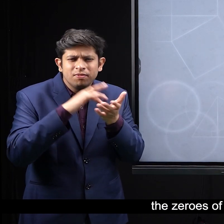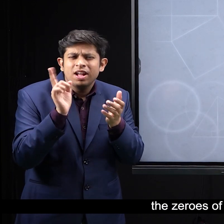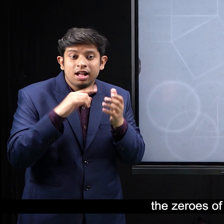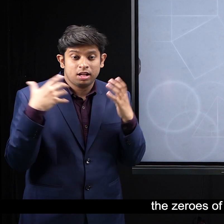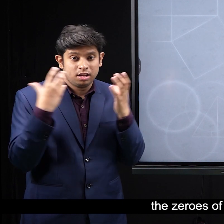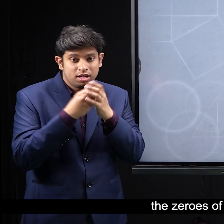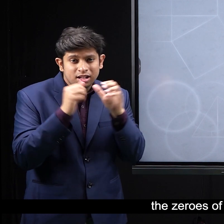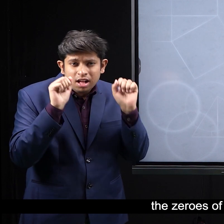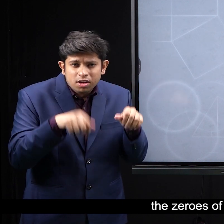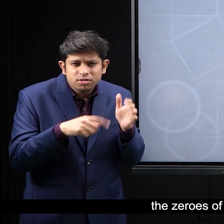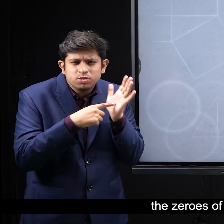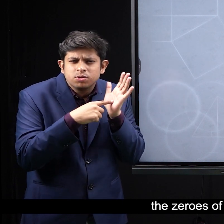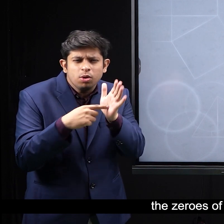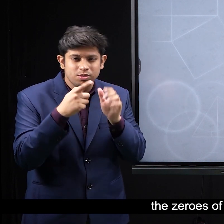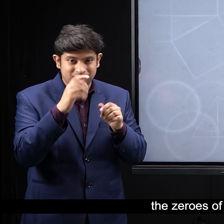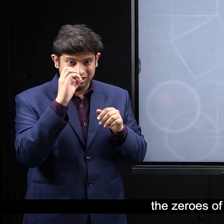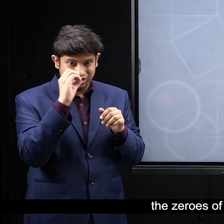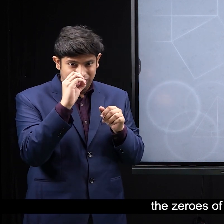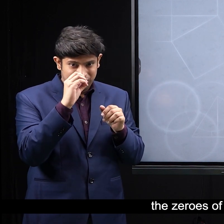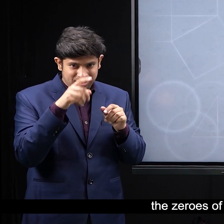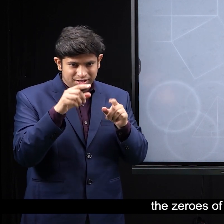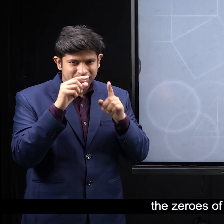of the polynomials using graphs.